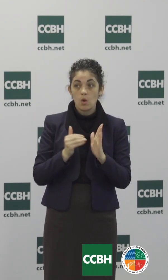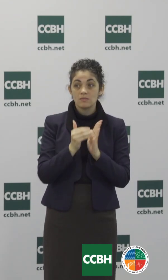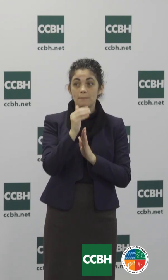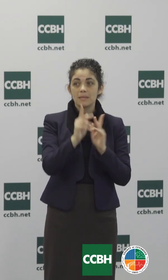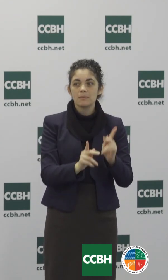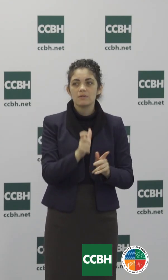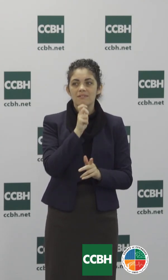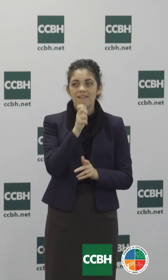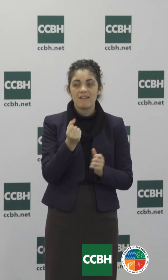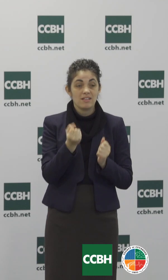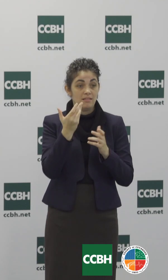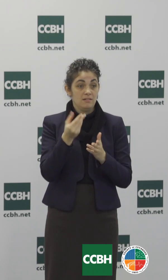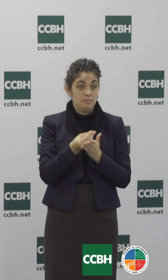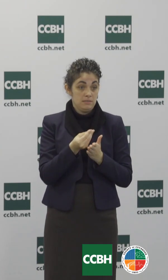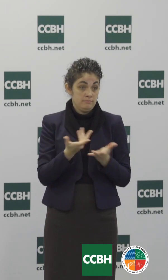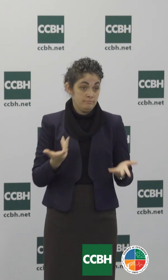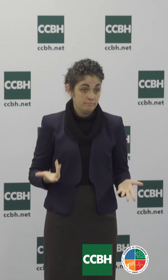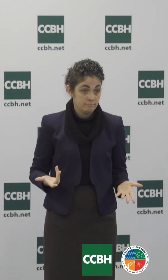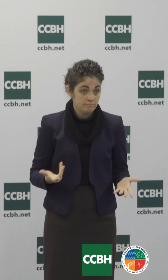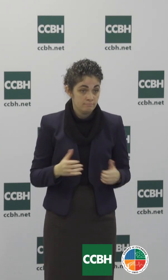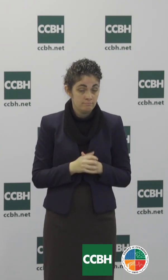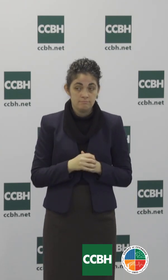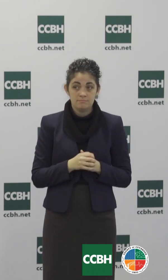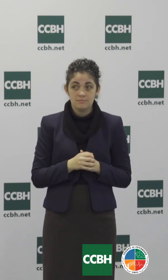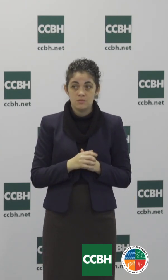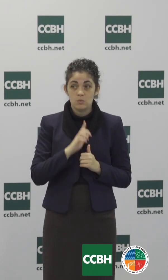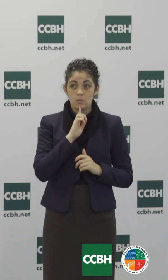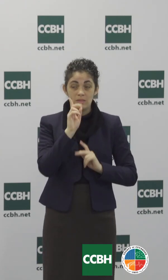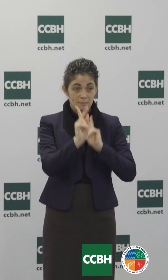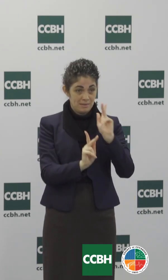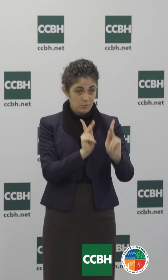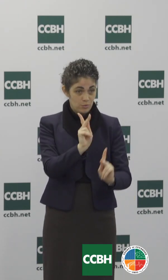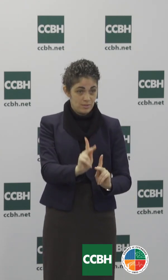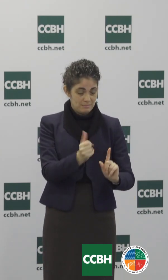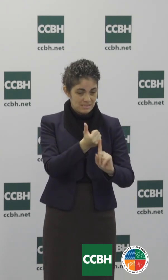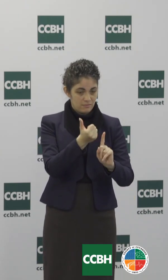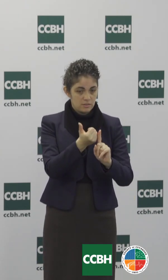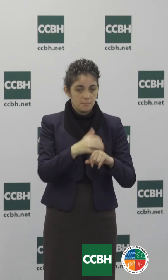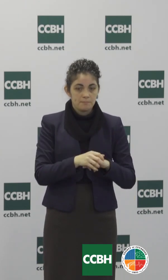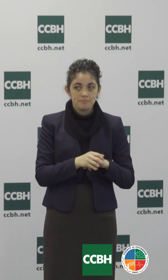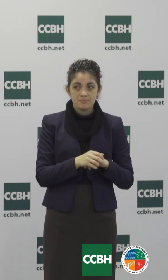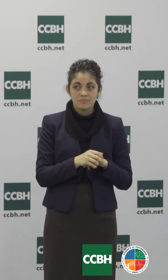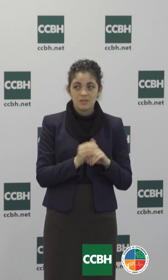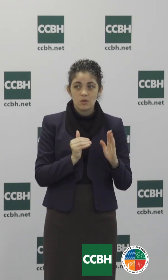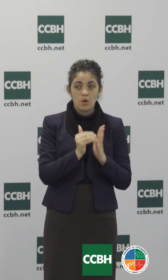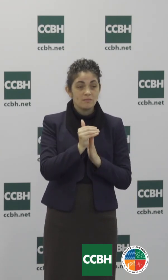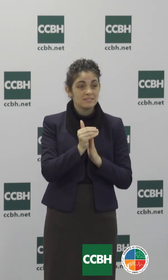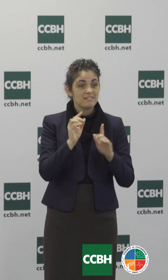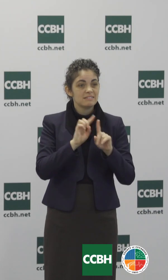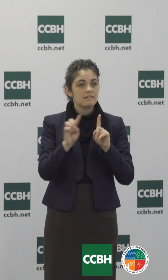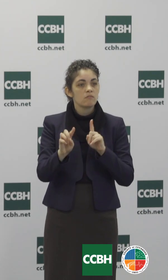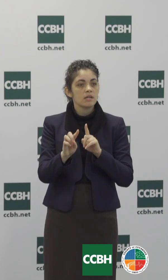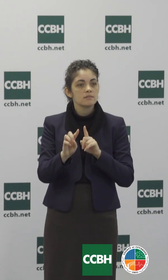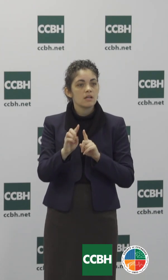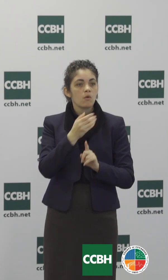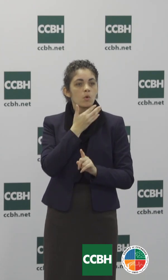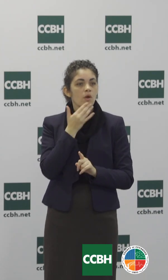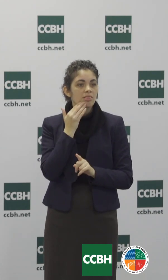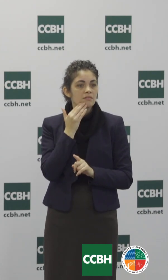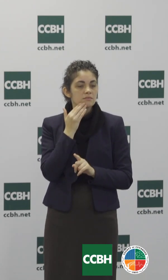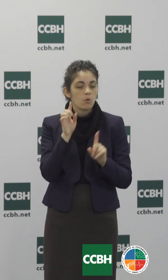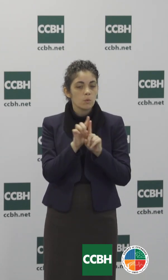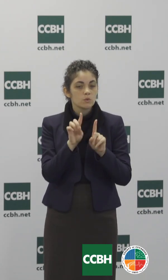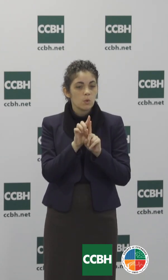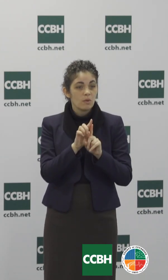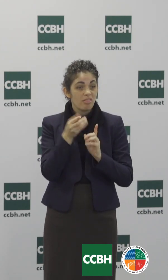who aren't making much. And these are folks who are often people of color and are on the